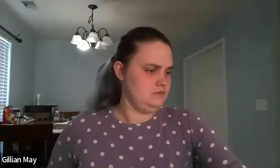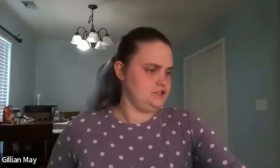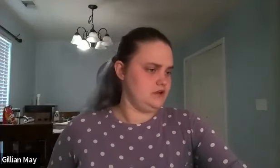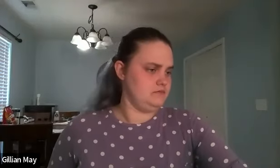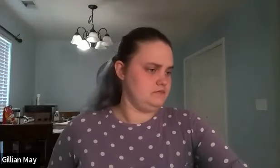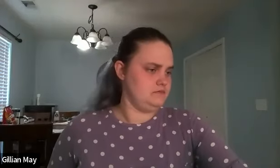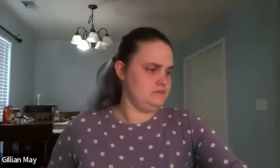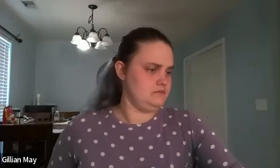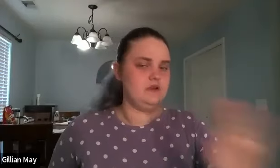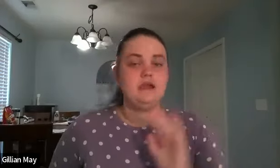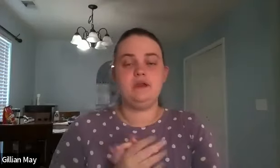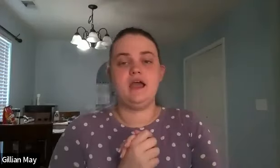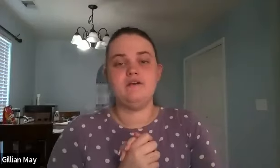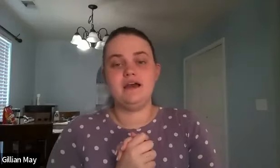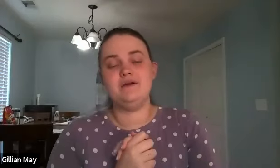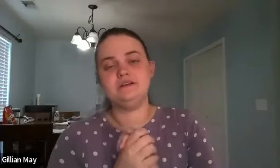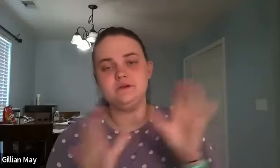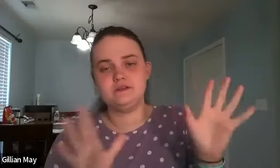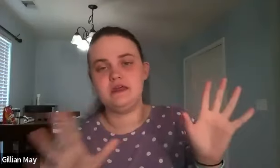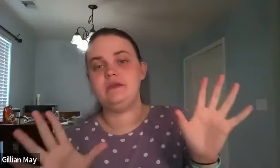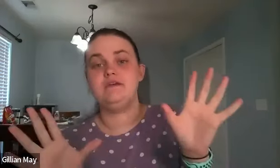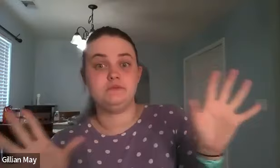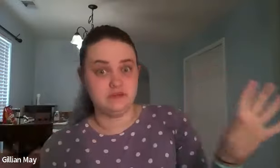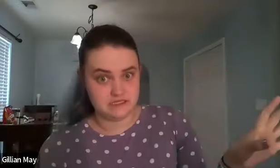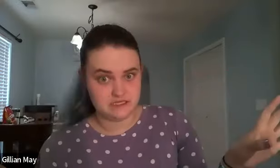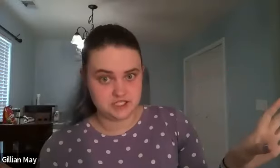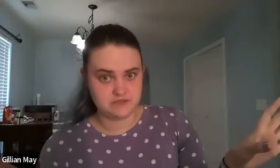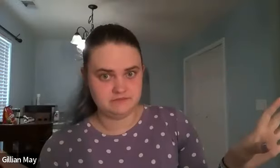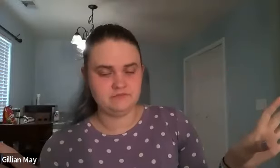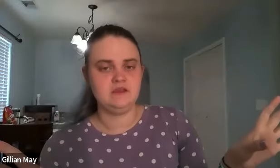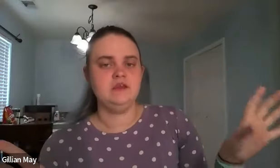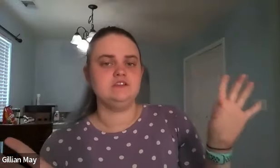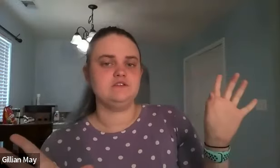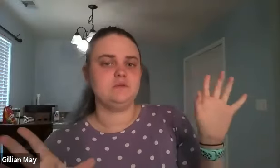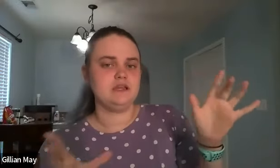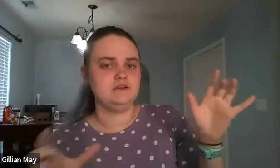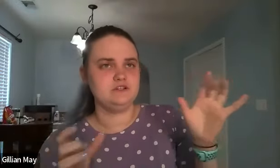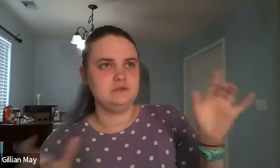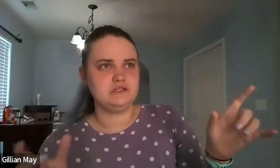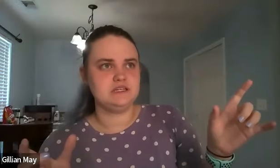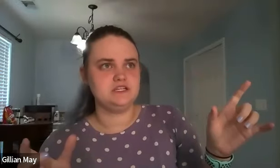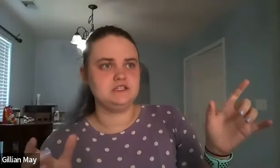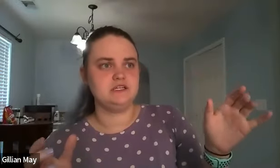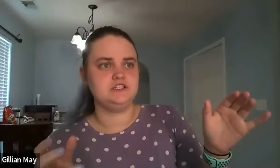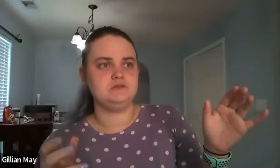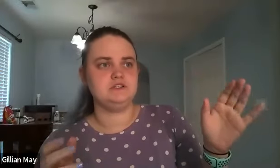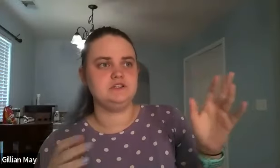where'd you go? All right, I always put like we have the police station. So the way you do police station is you would